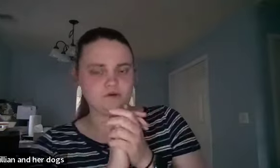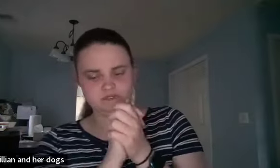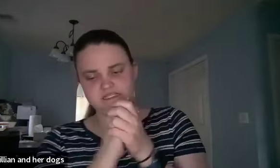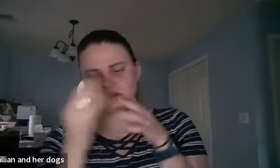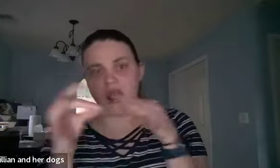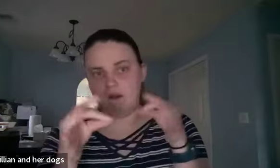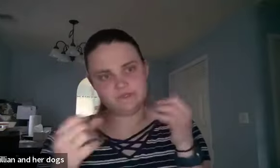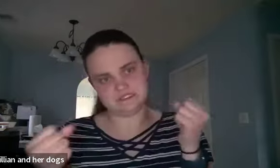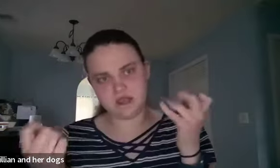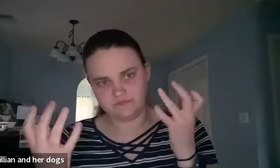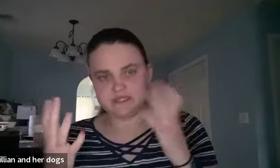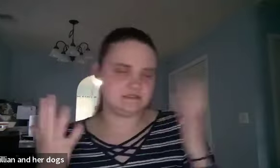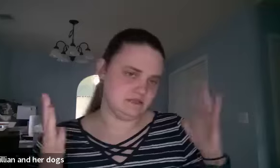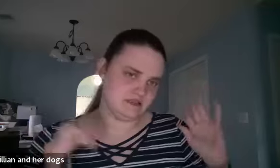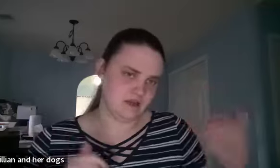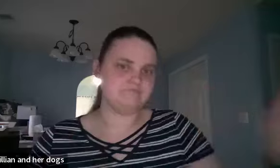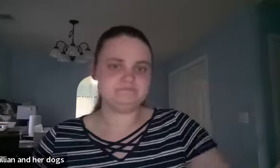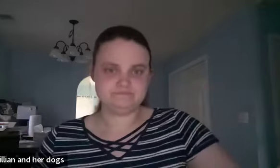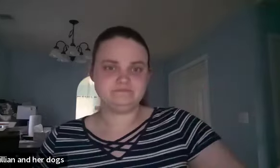or explain how I would sign this, things like that.